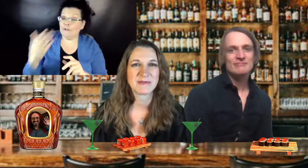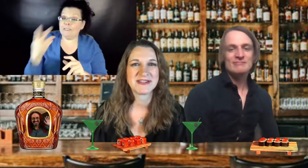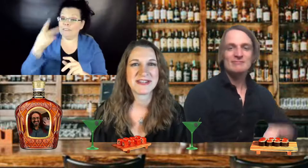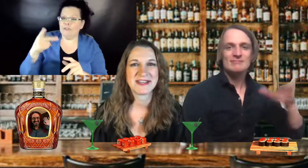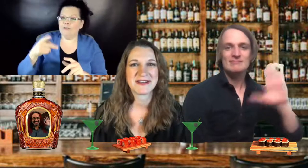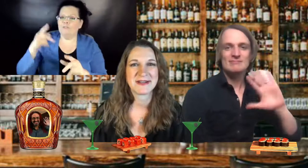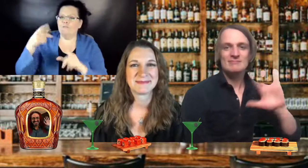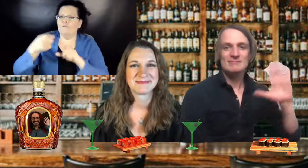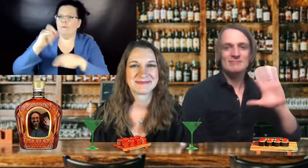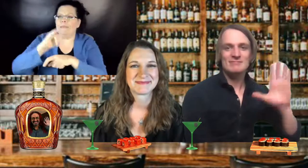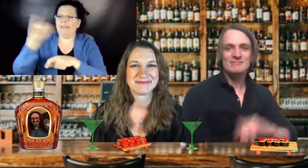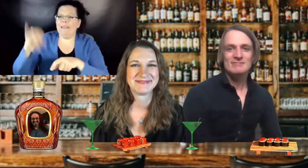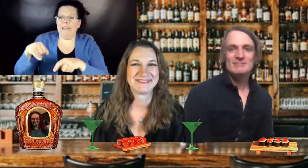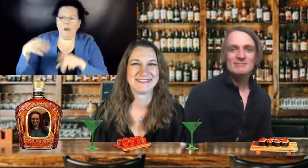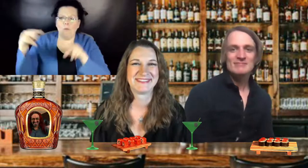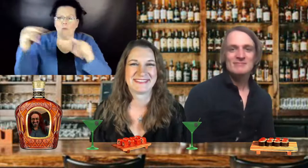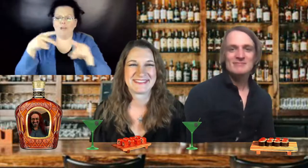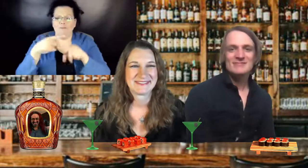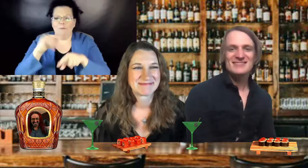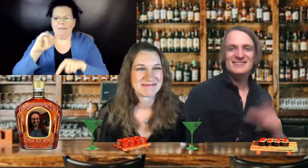watching from Indiana.